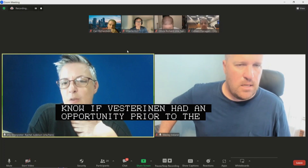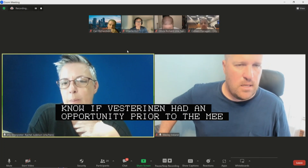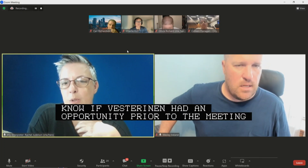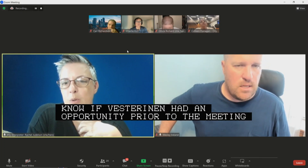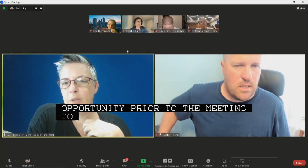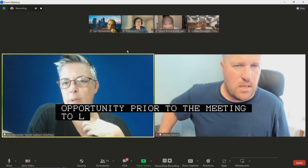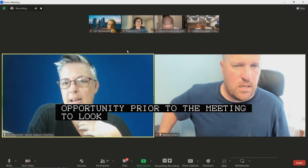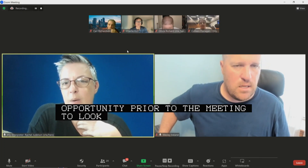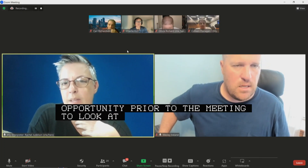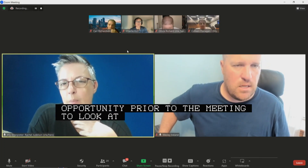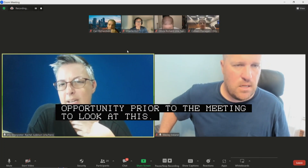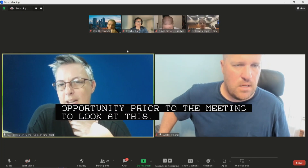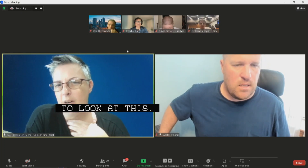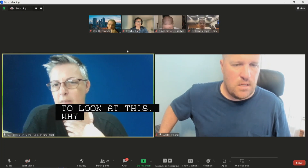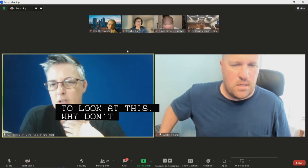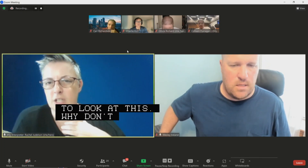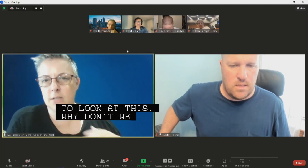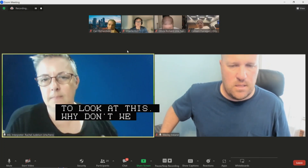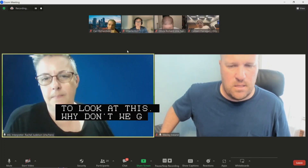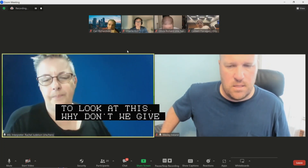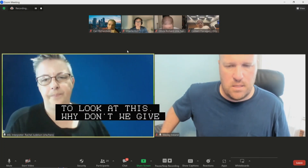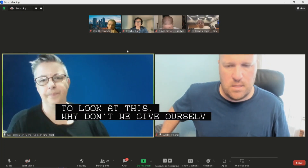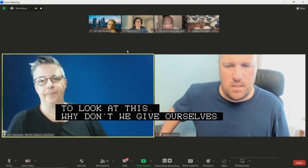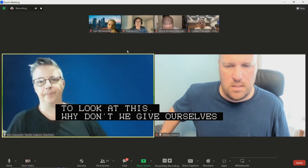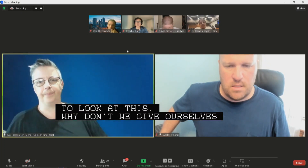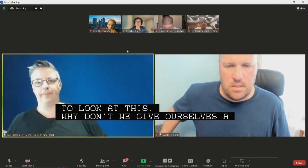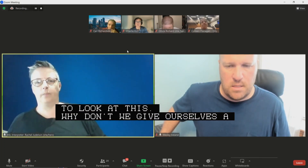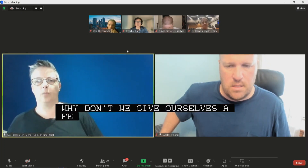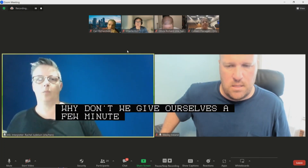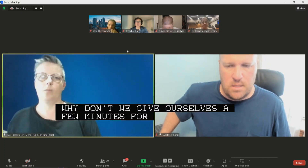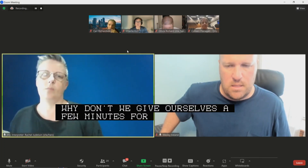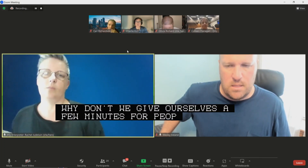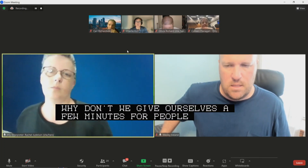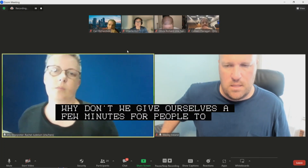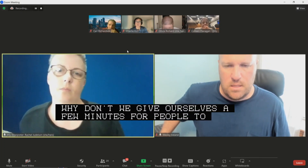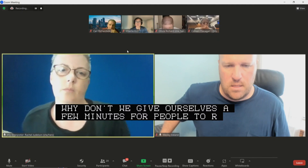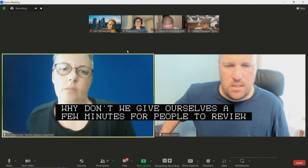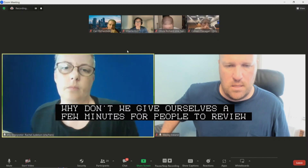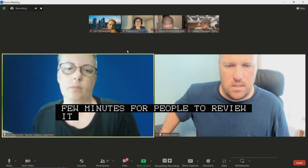few minutes for people to review it now, and then we can have a conversation.